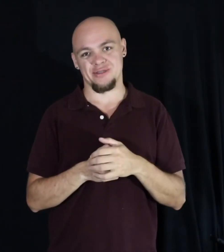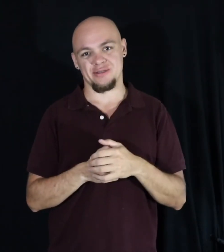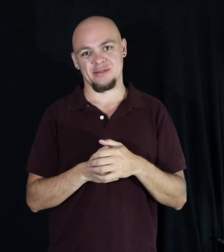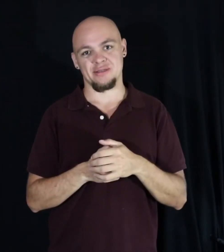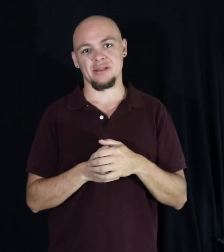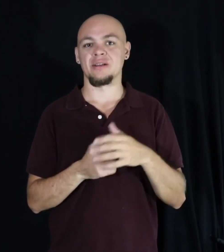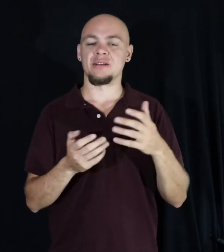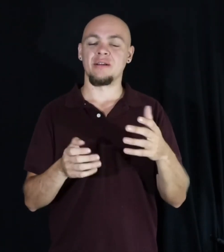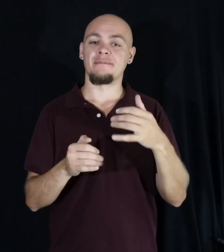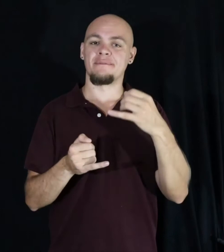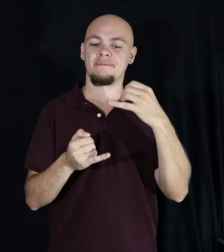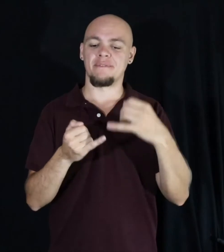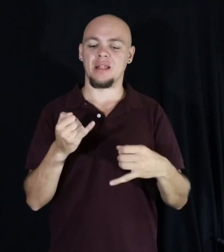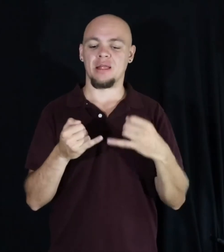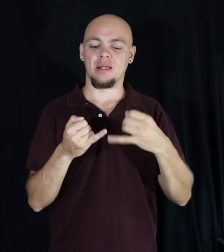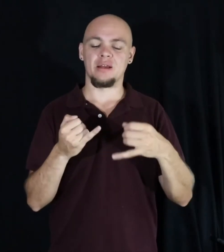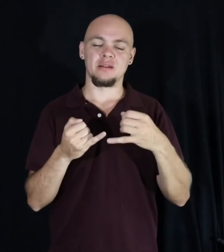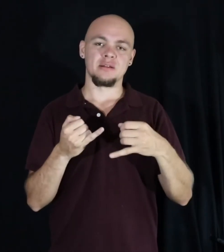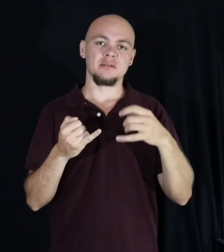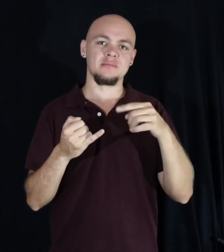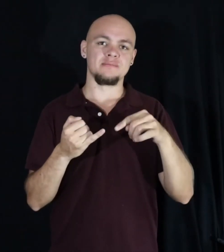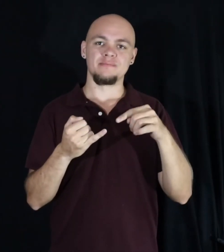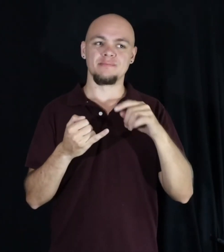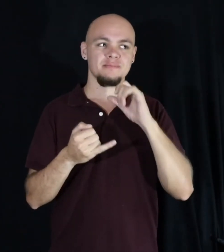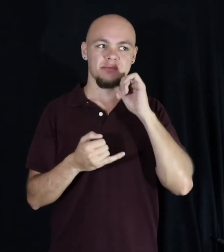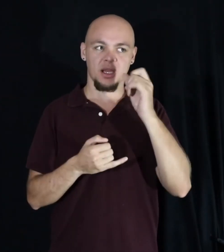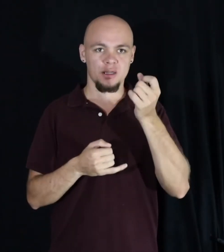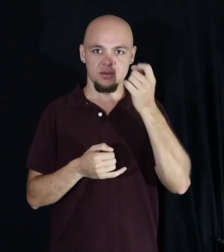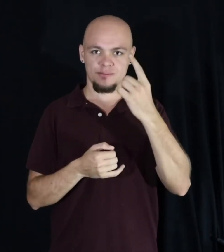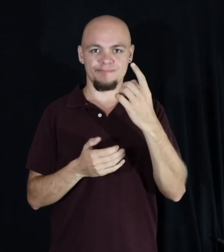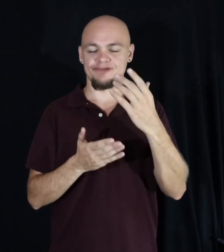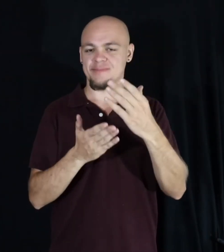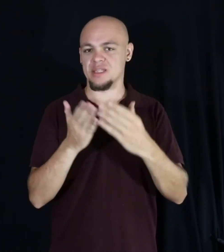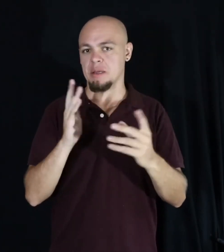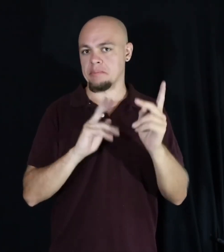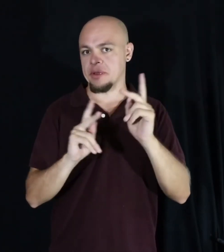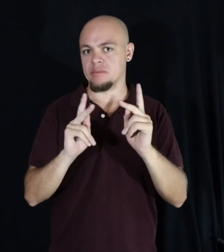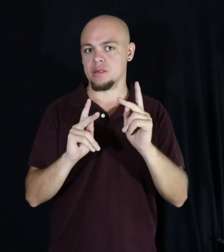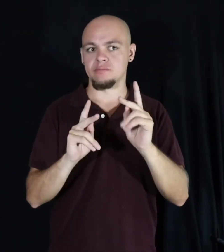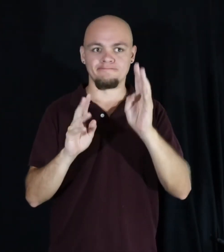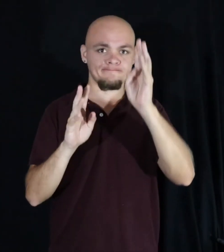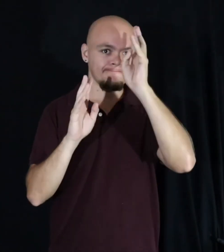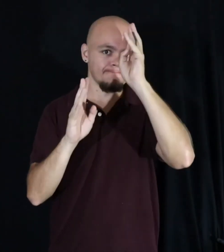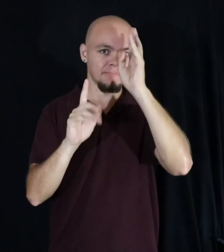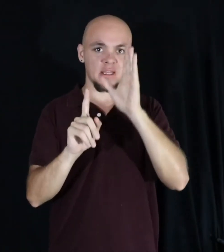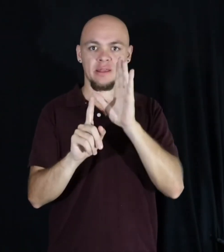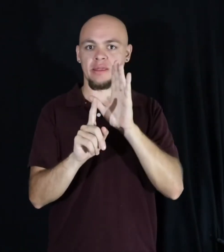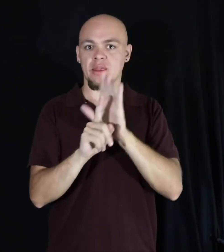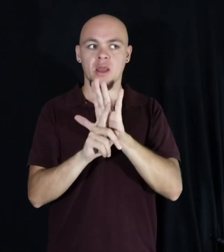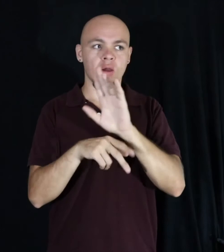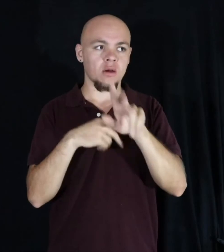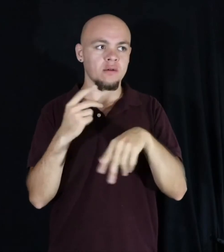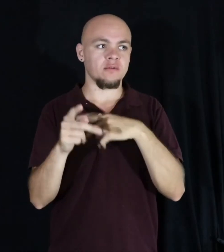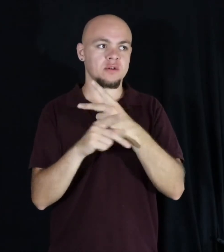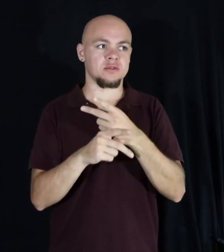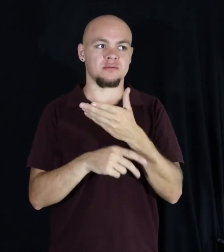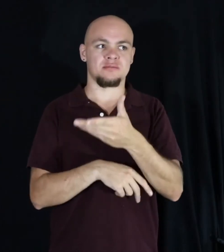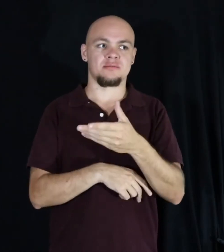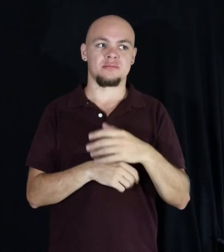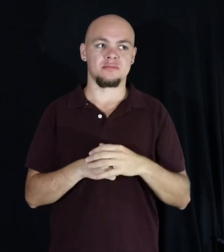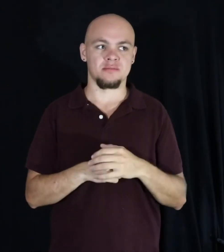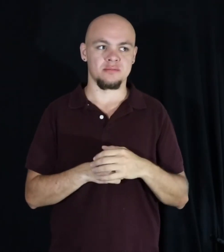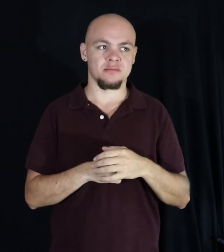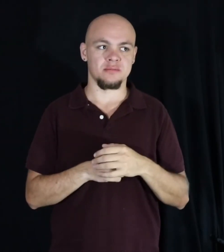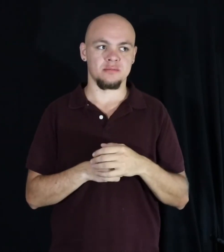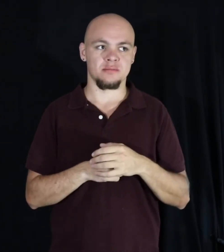And finally, also, I never understood this. You know, so some people really, they came up with their own version of the truth. I mean, I don't know any TED Talk